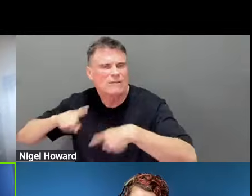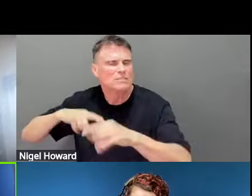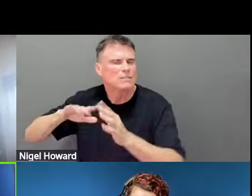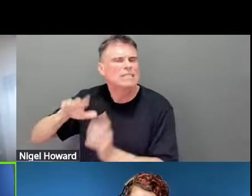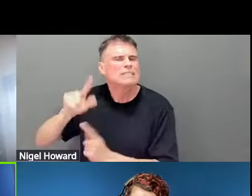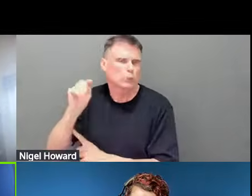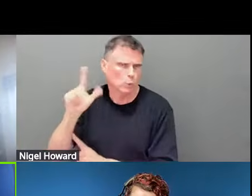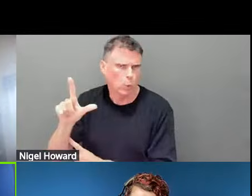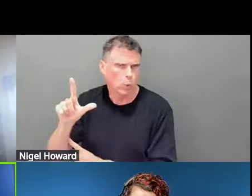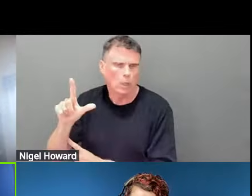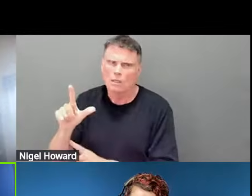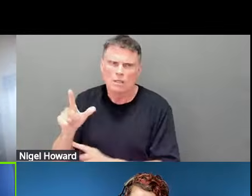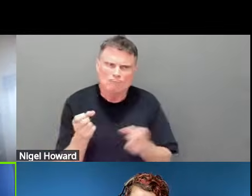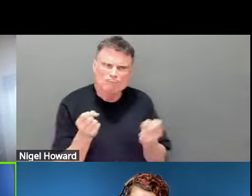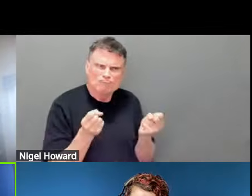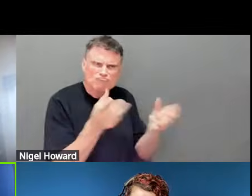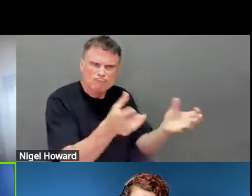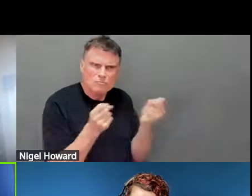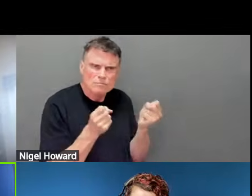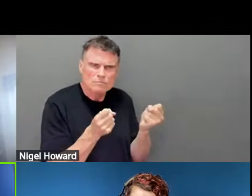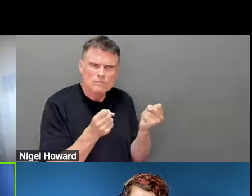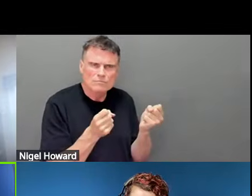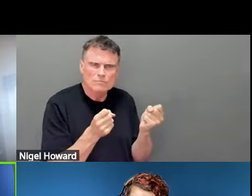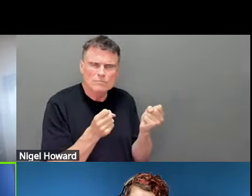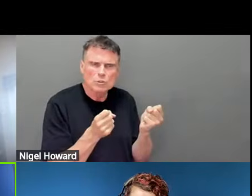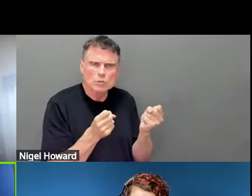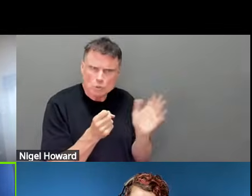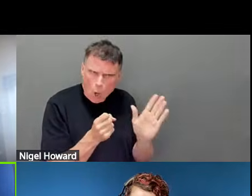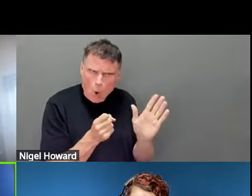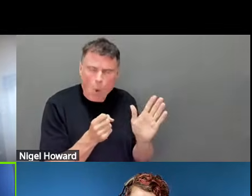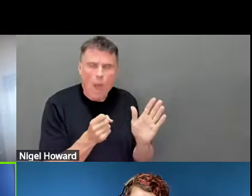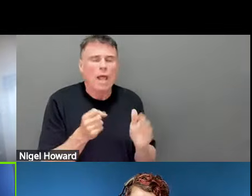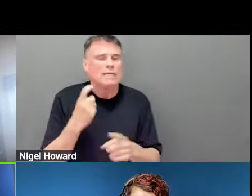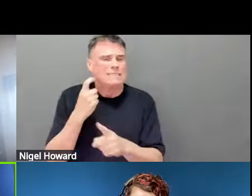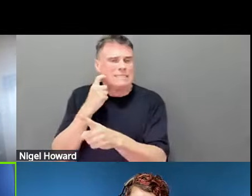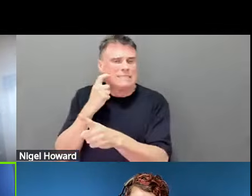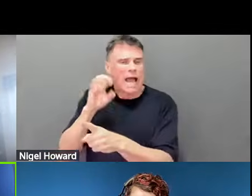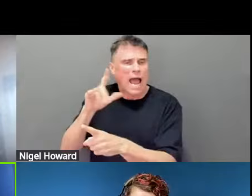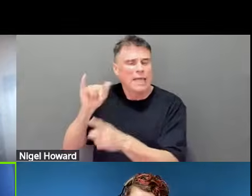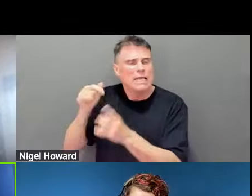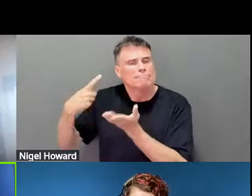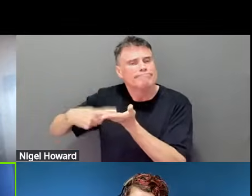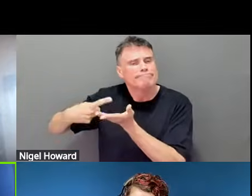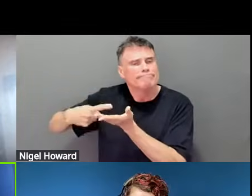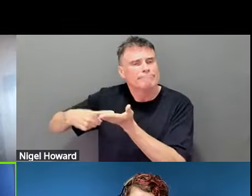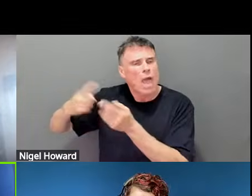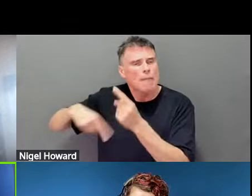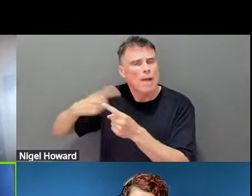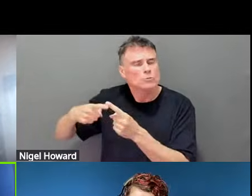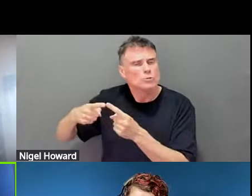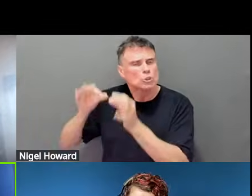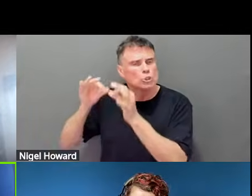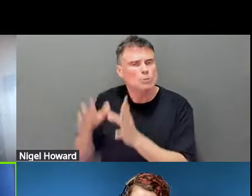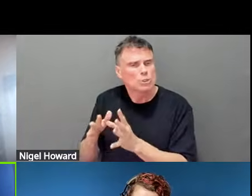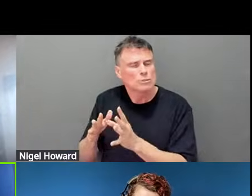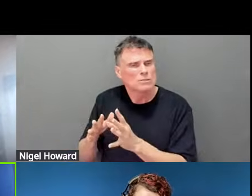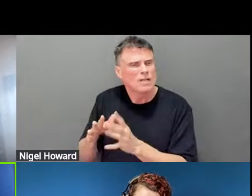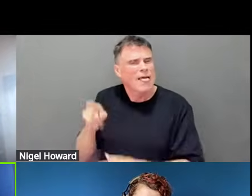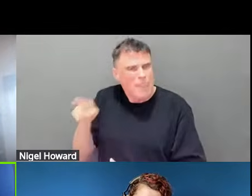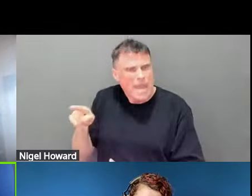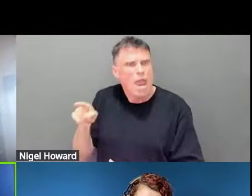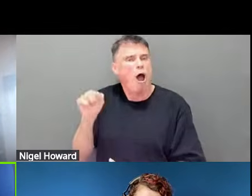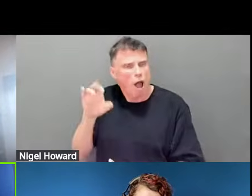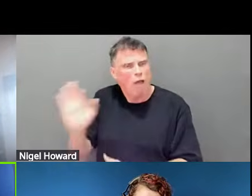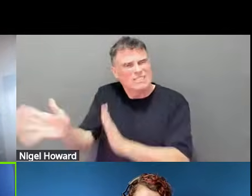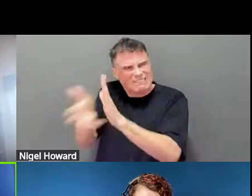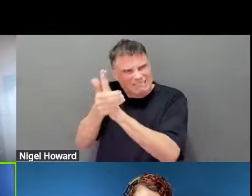languages. They are not tools, but they are natural evolving languages. And as Ellie mentioned